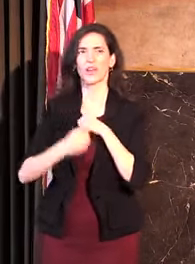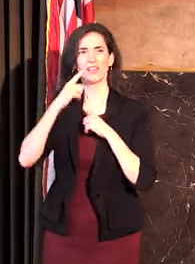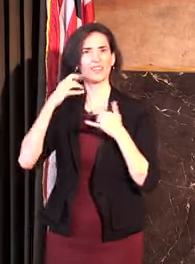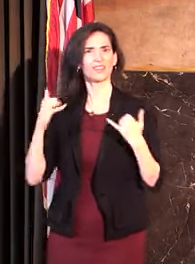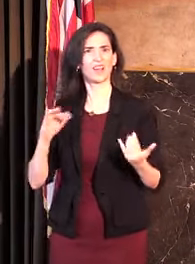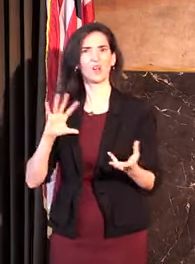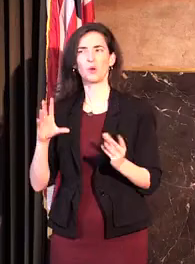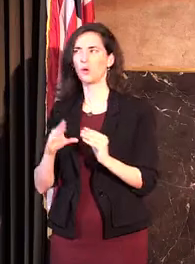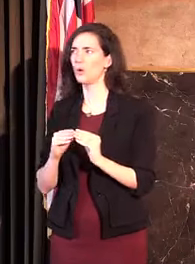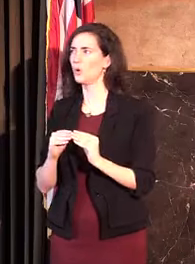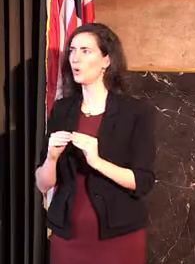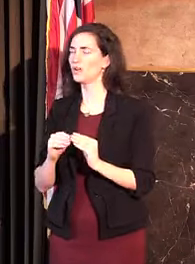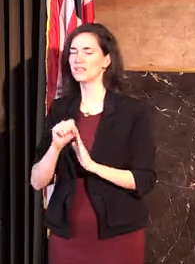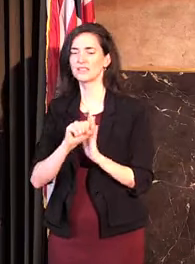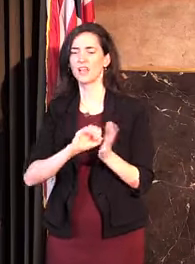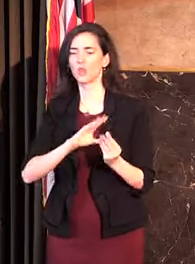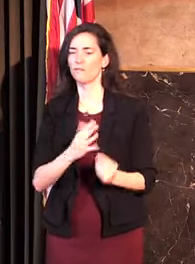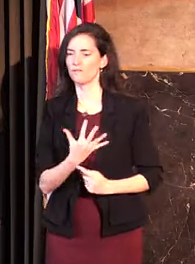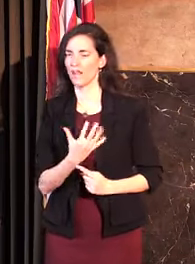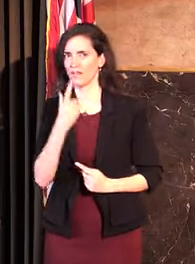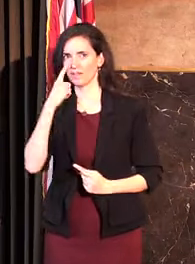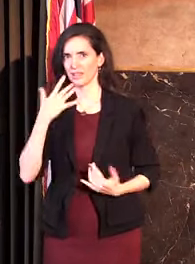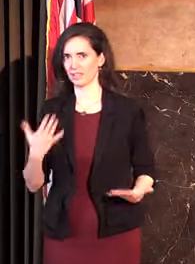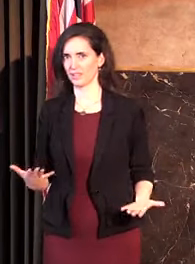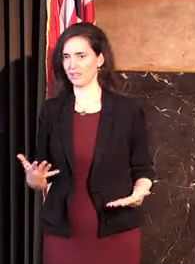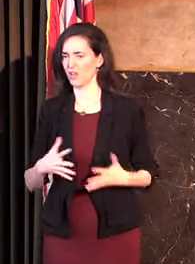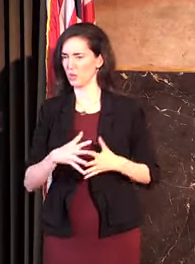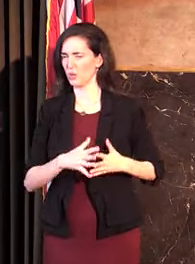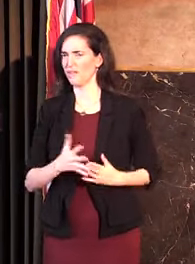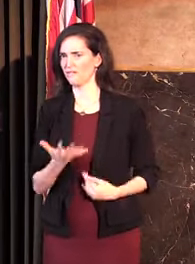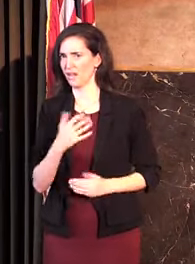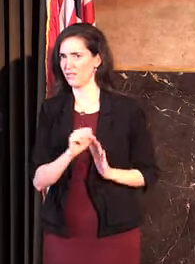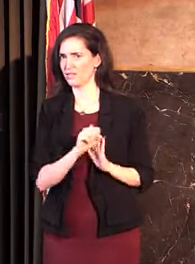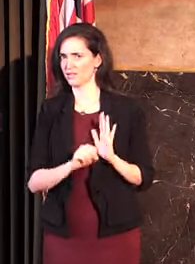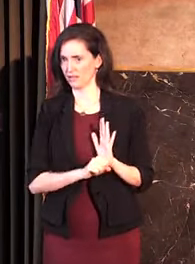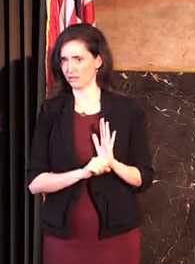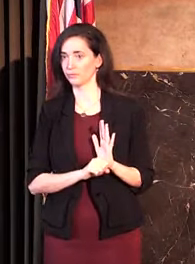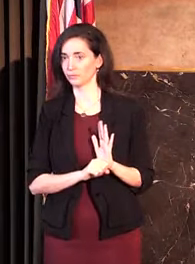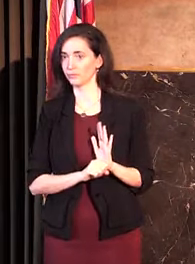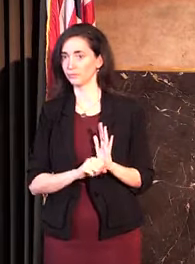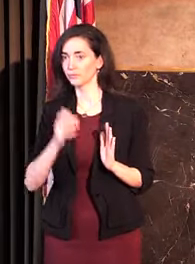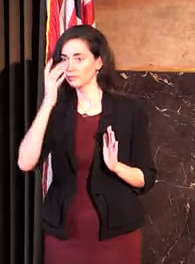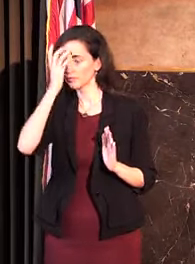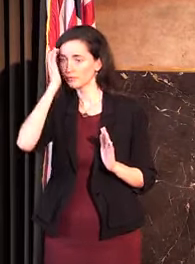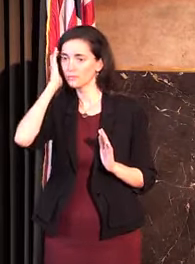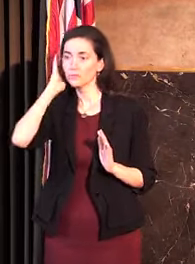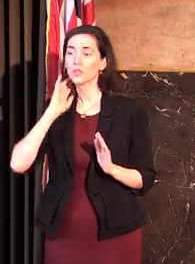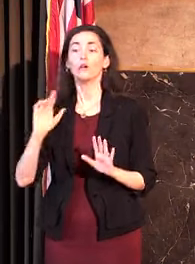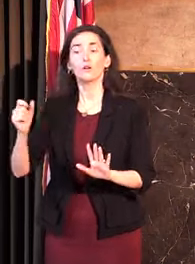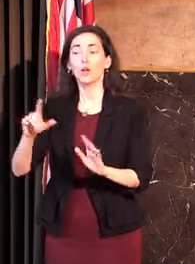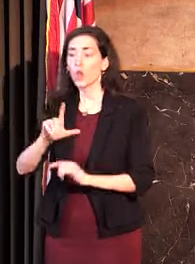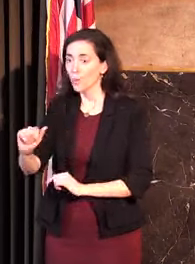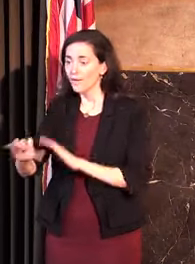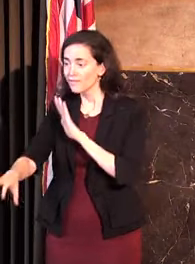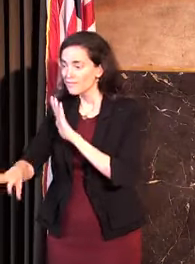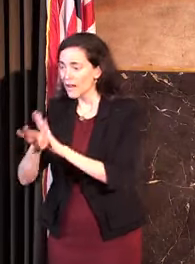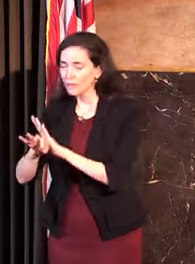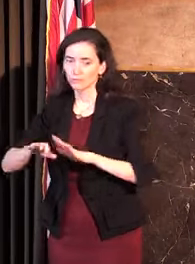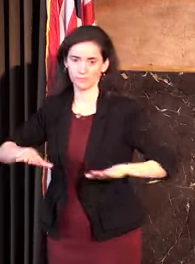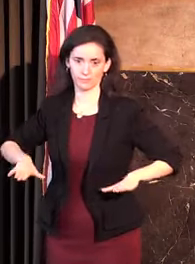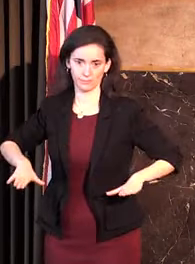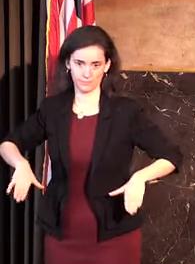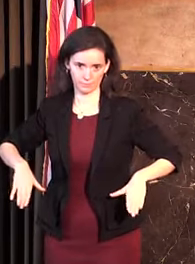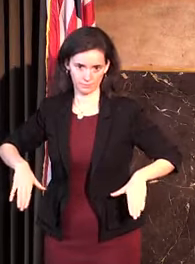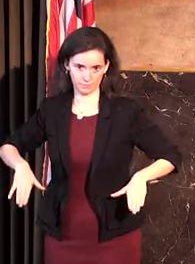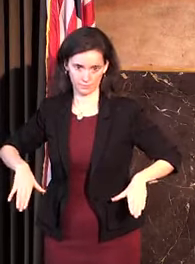5 states. And I want to make sure you're aware, we haven't yet detected it in Louisiana.